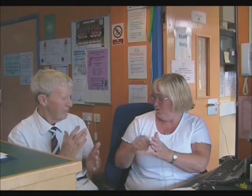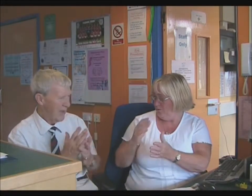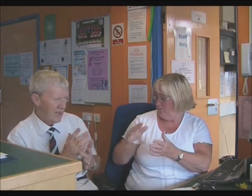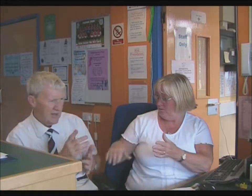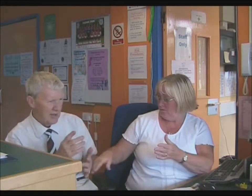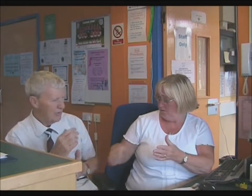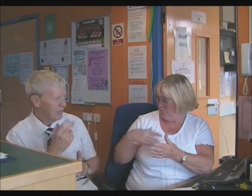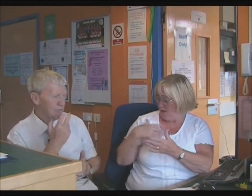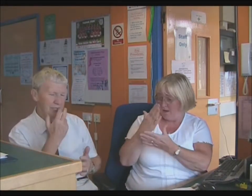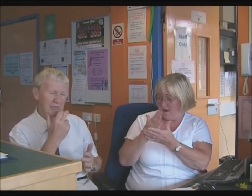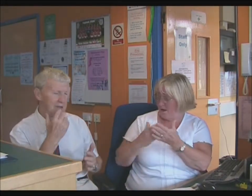lip read him.